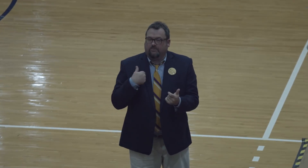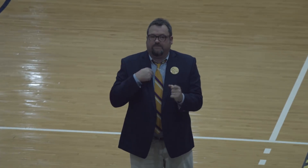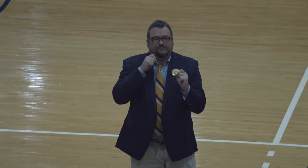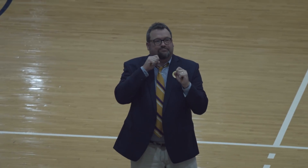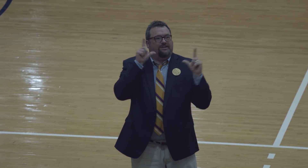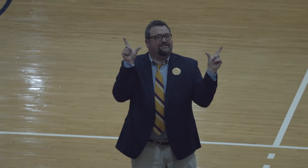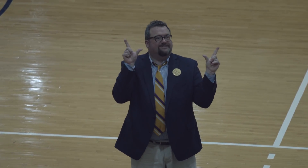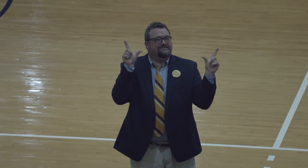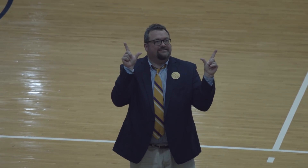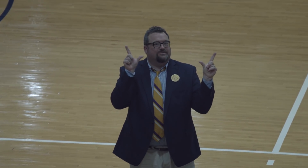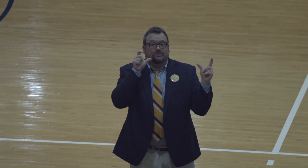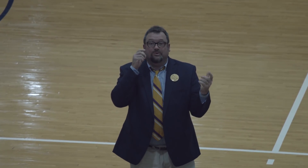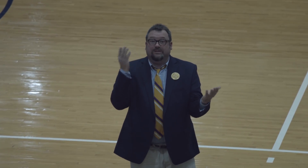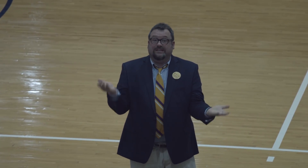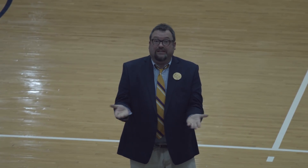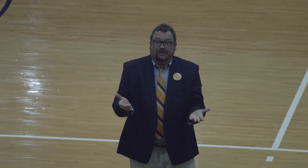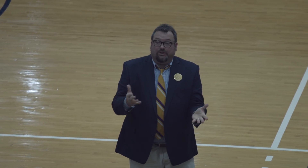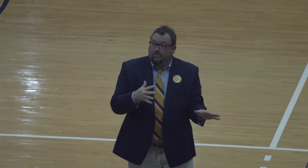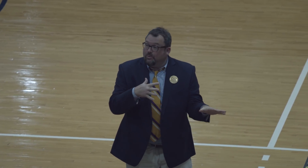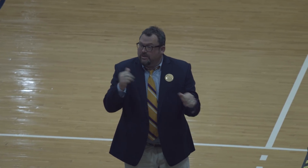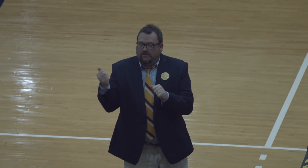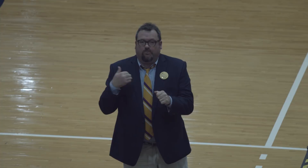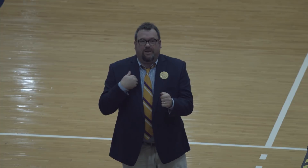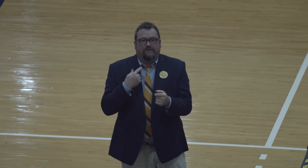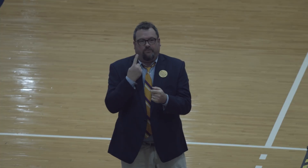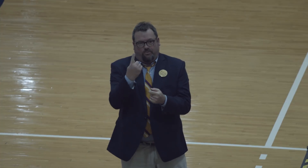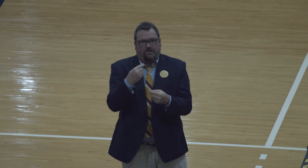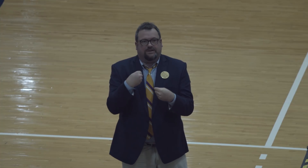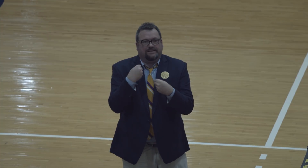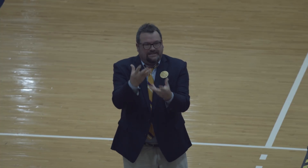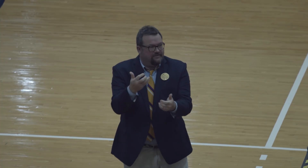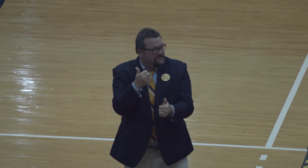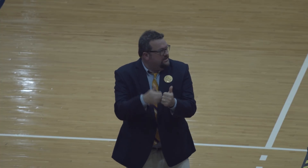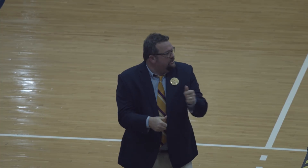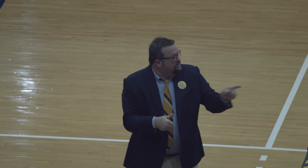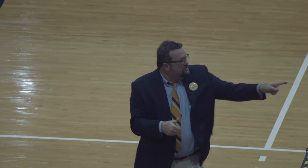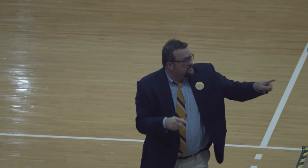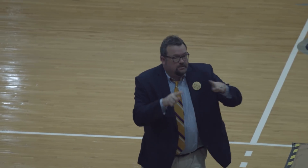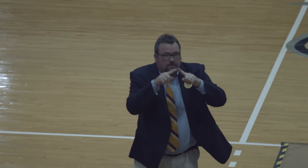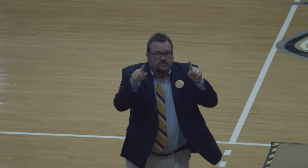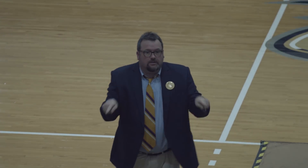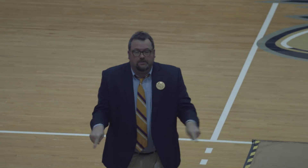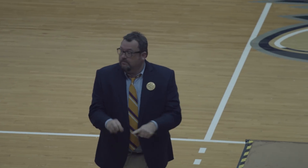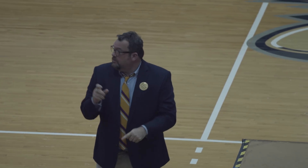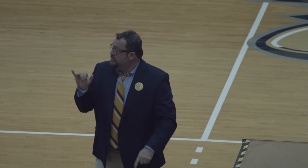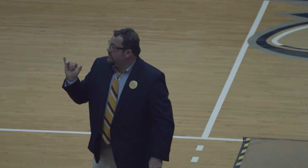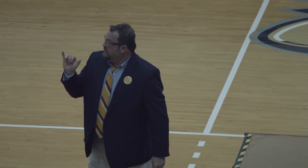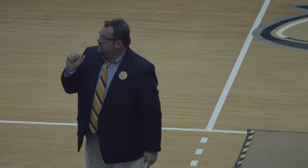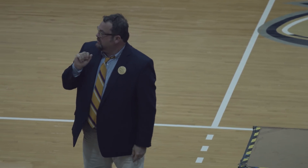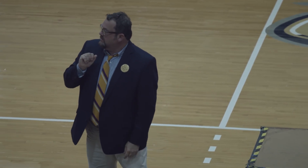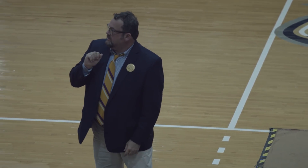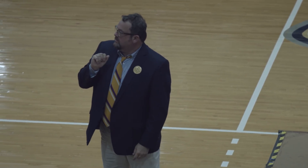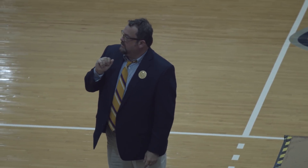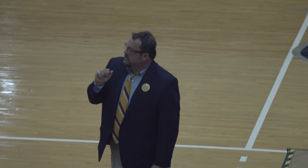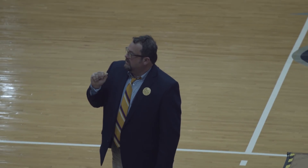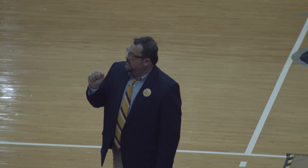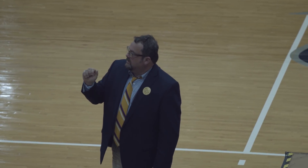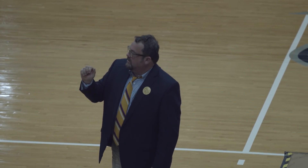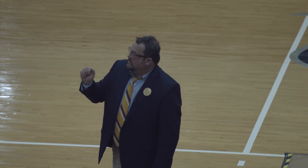And now, at the very last, we have one surprise. As you're leaving, we have for each of